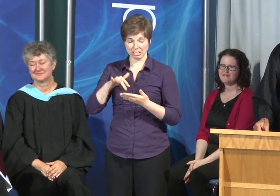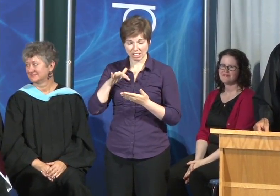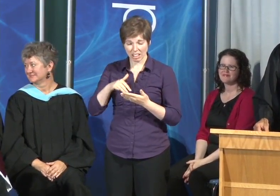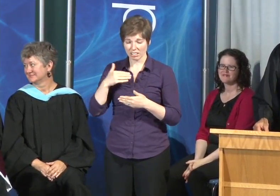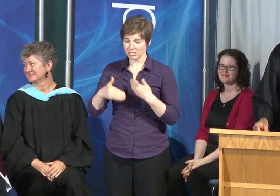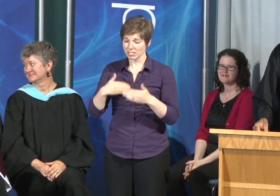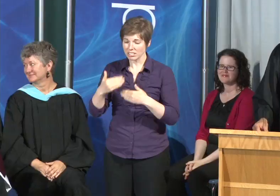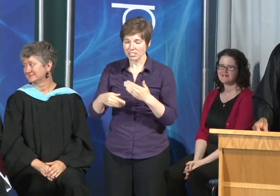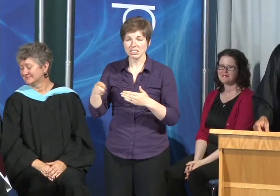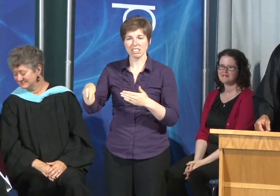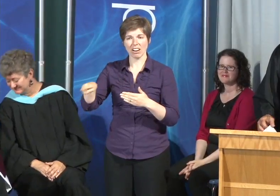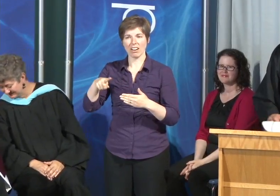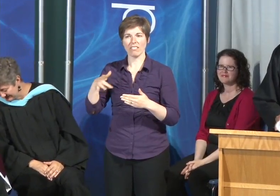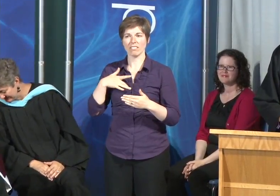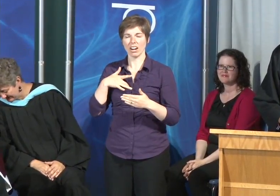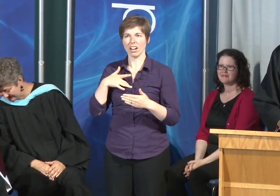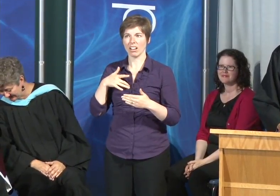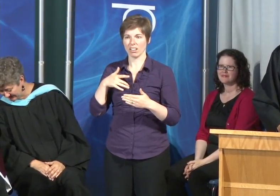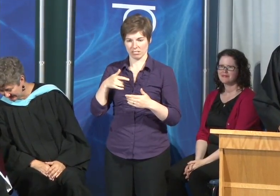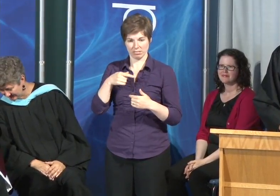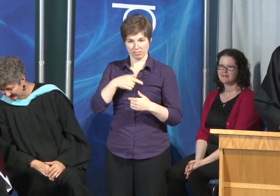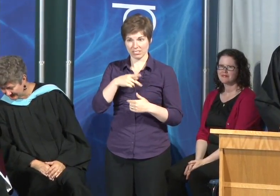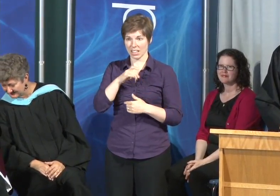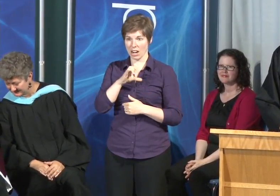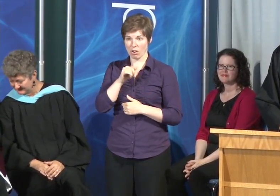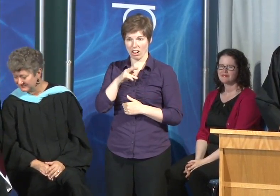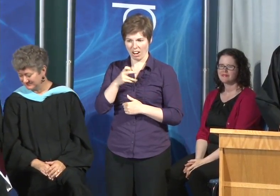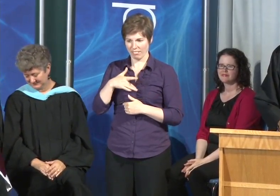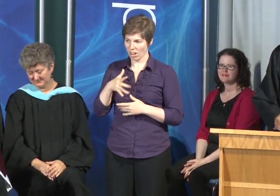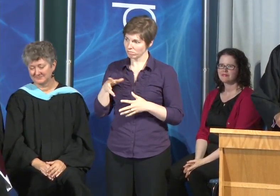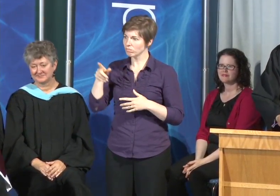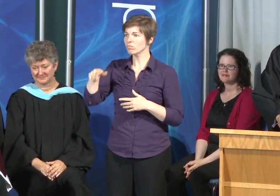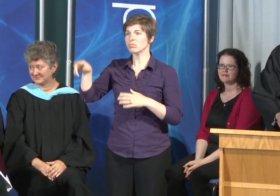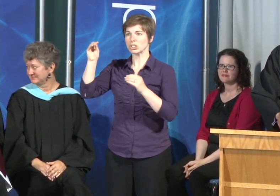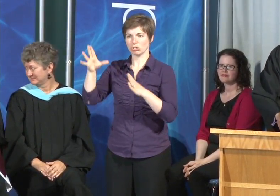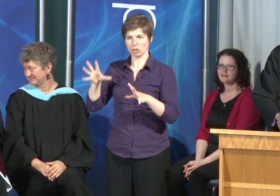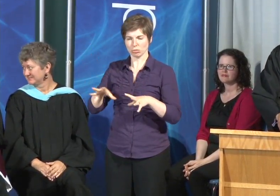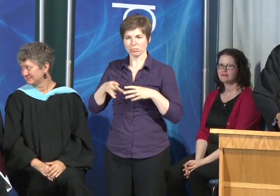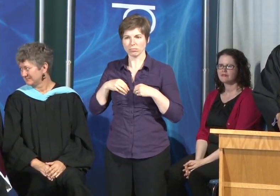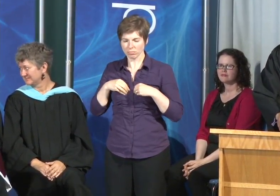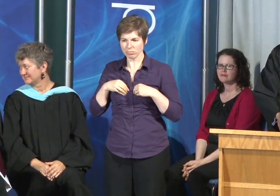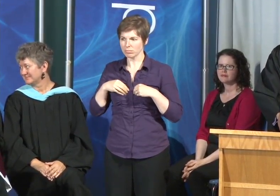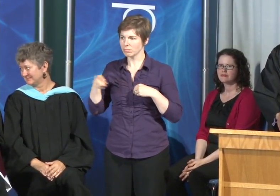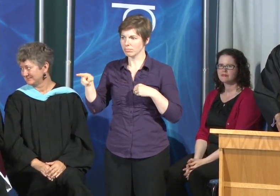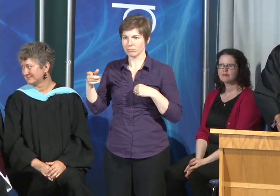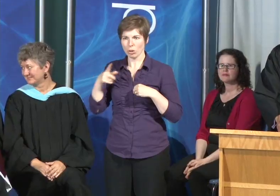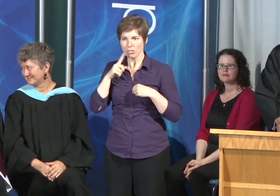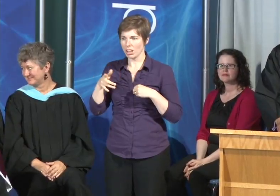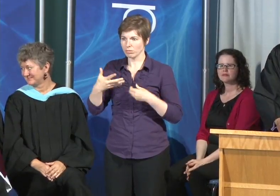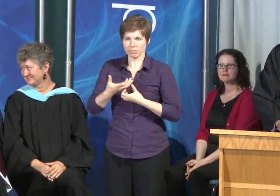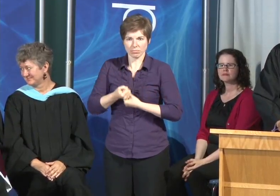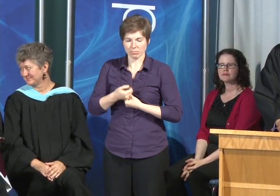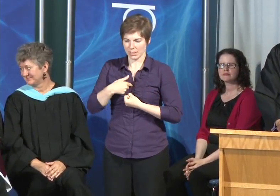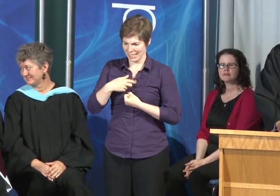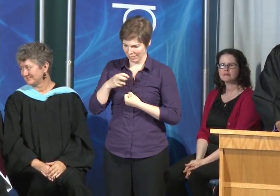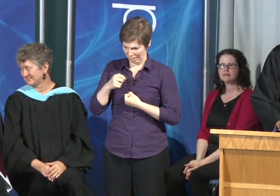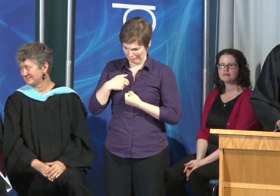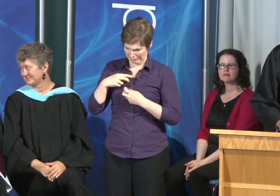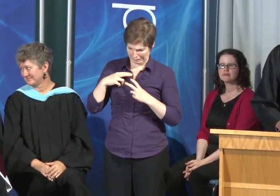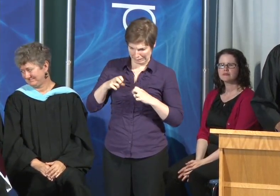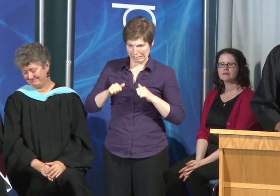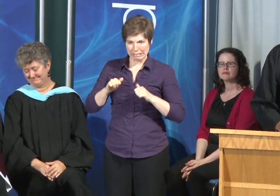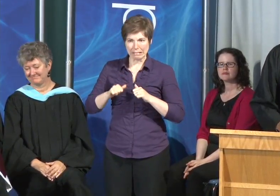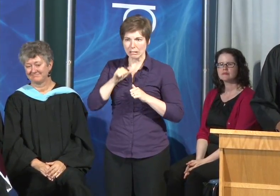classmates and instructors who believed in her even when she doubted herself. She's very excited to cross the stage at Convocation with both her